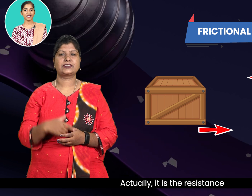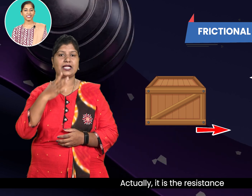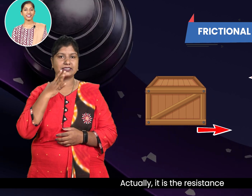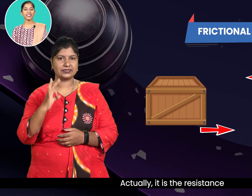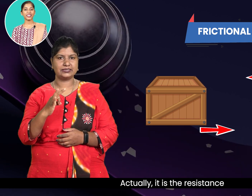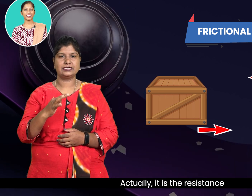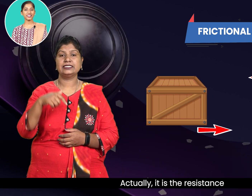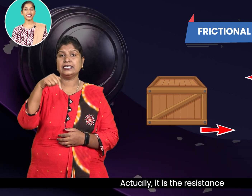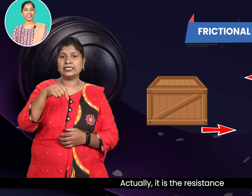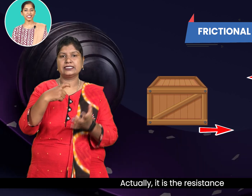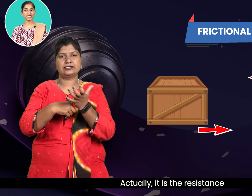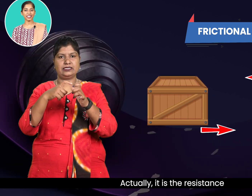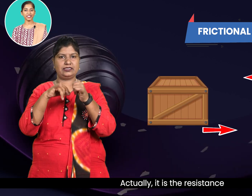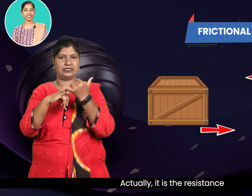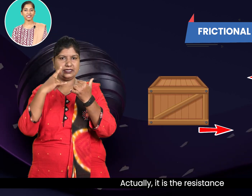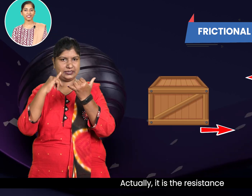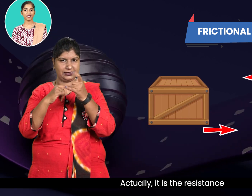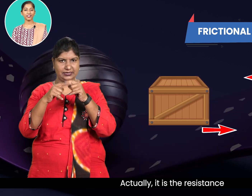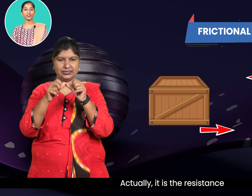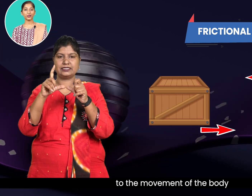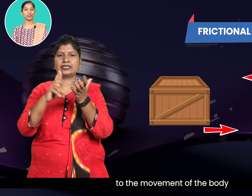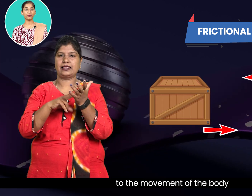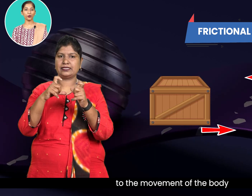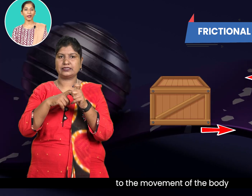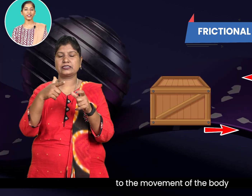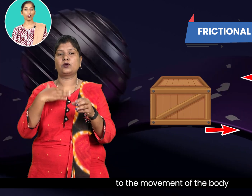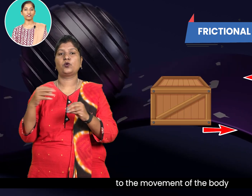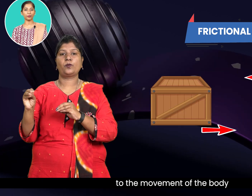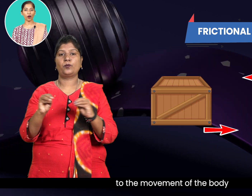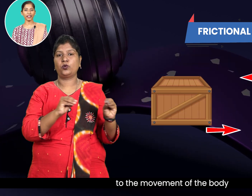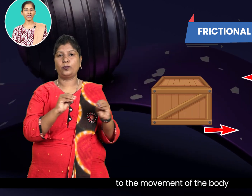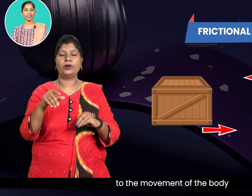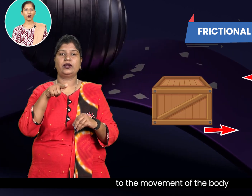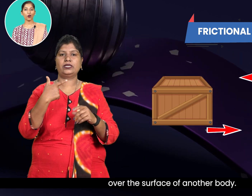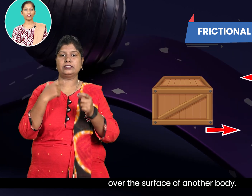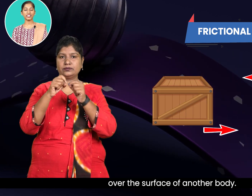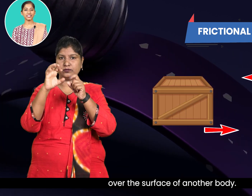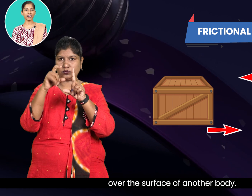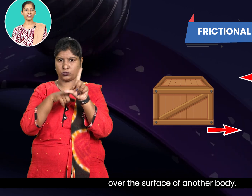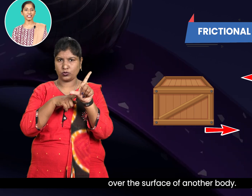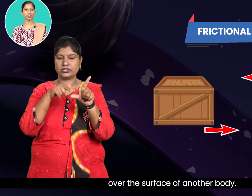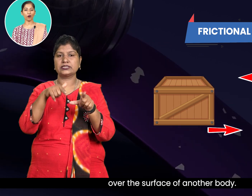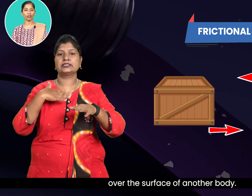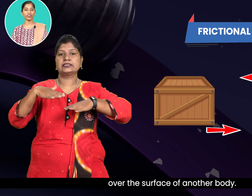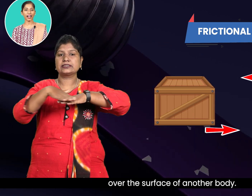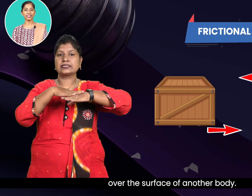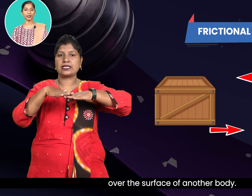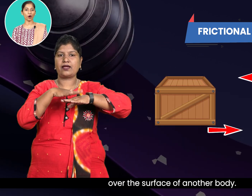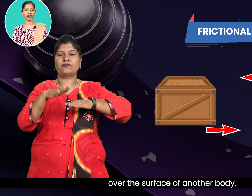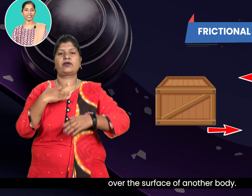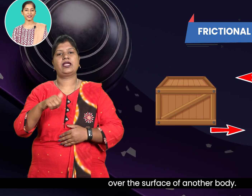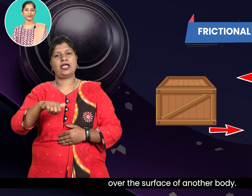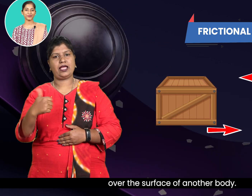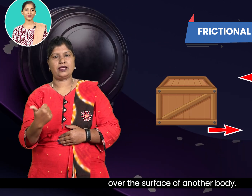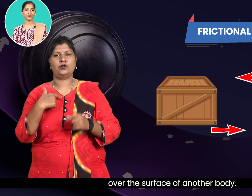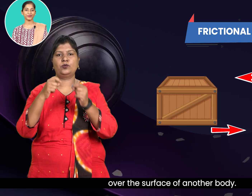Actually, it is the resistance to the movement of the body over the surface of another